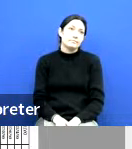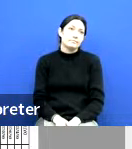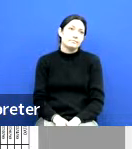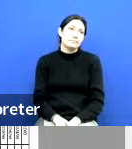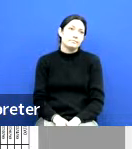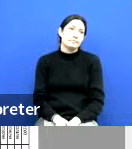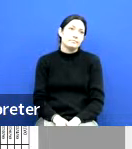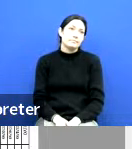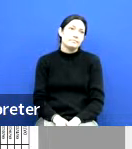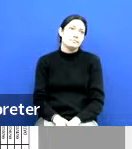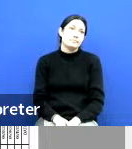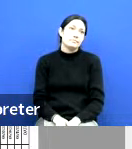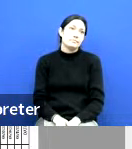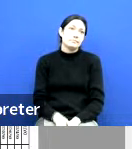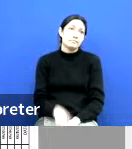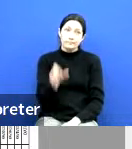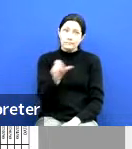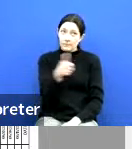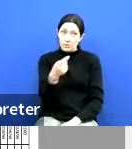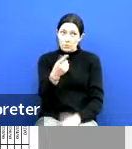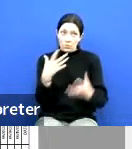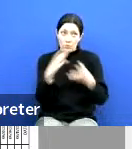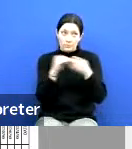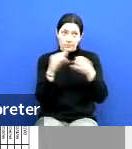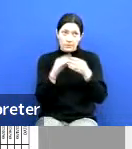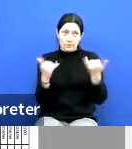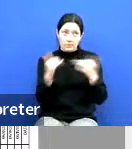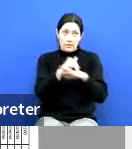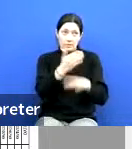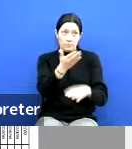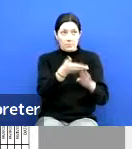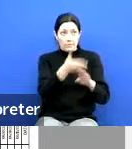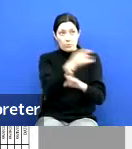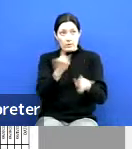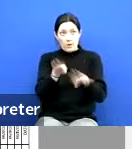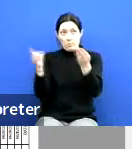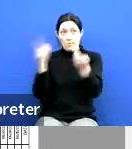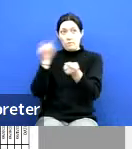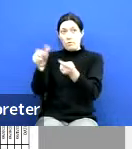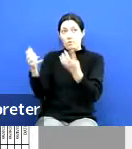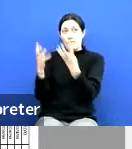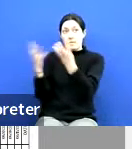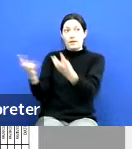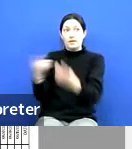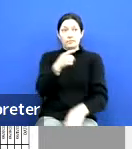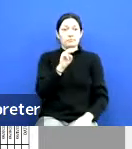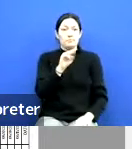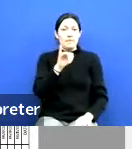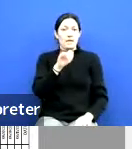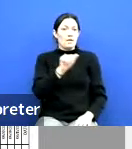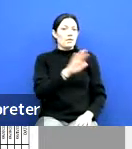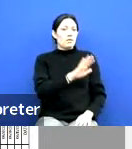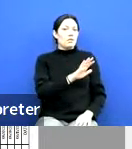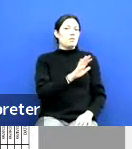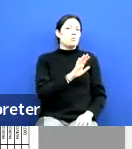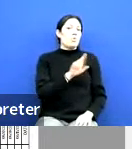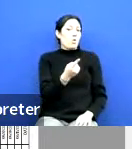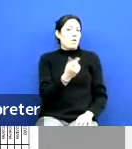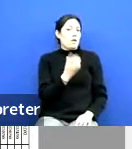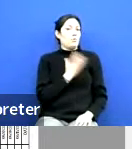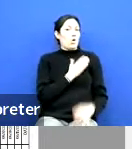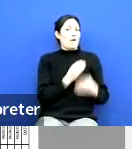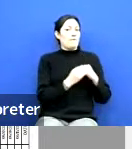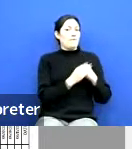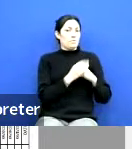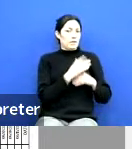Did you have anything else you'd like to present before I open it up for questions? Just that also on our revised layout,